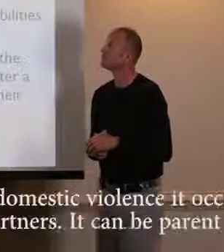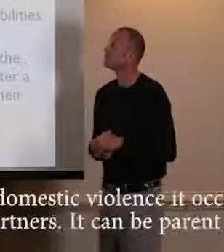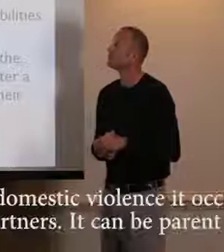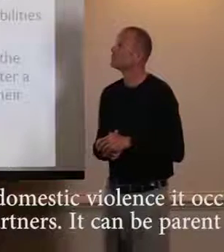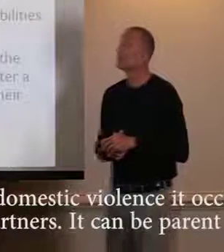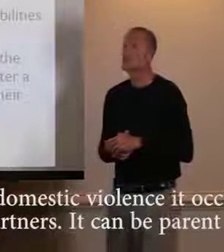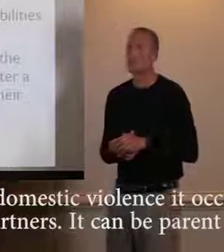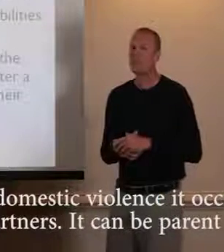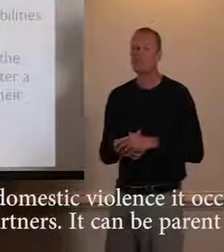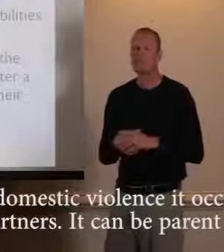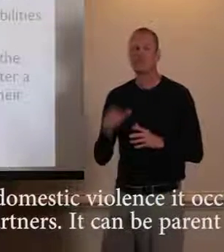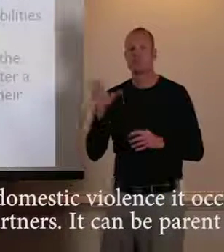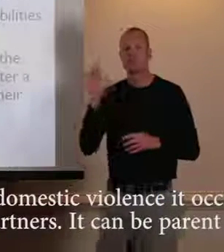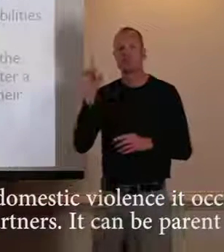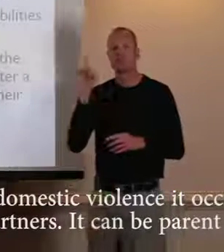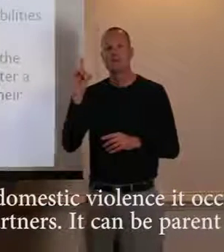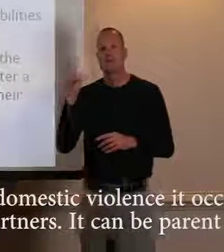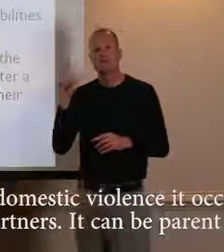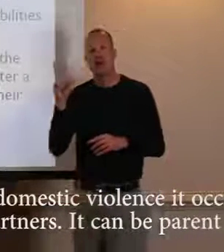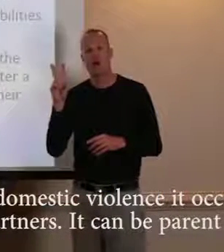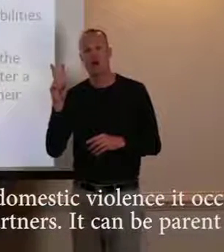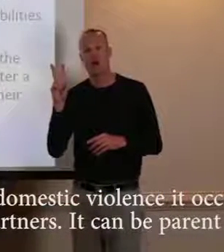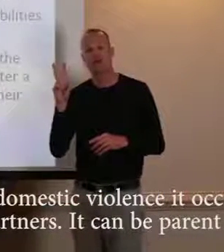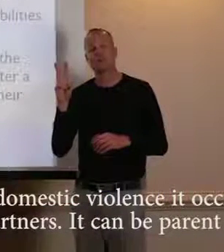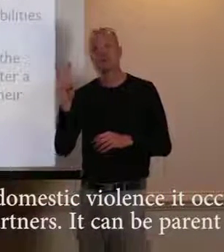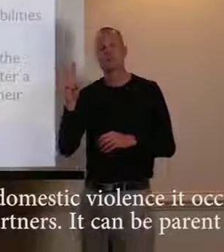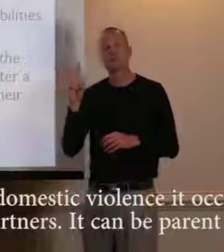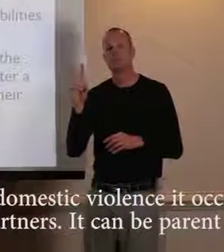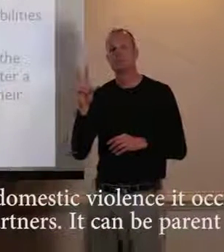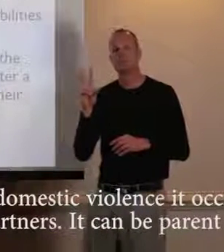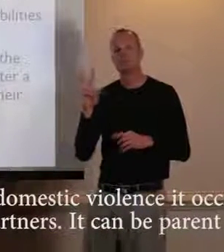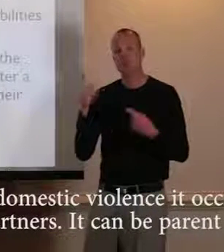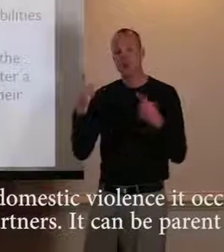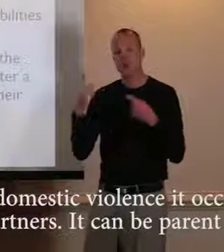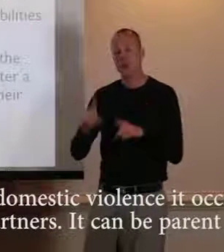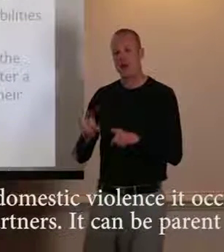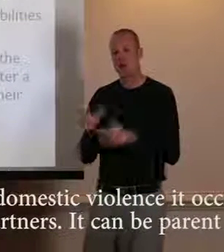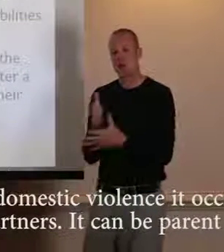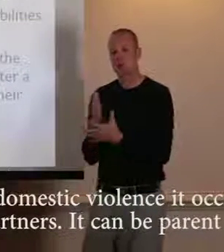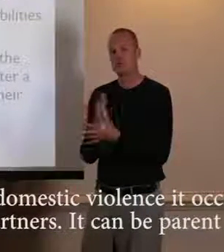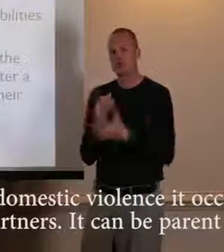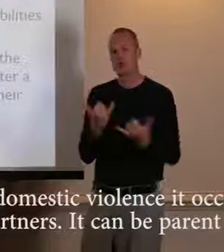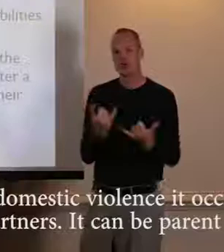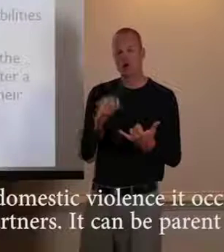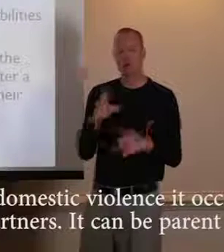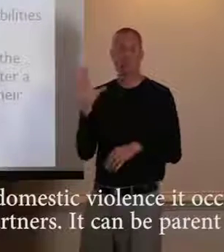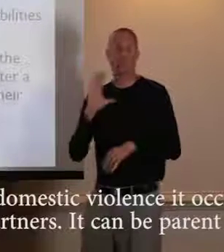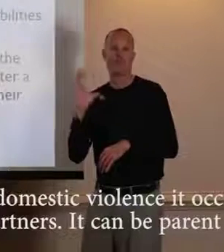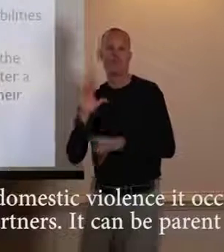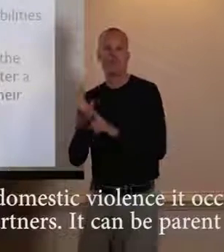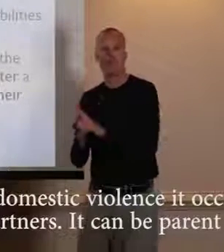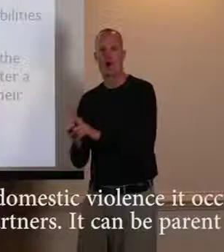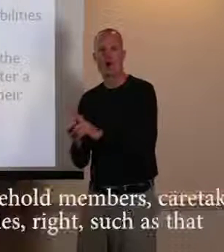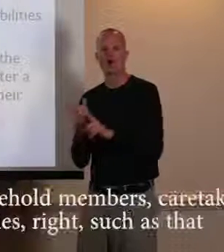So when we're talking about domestic violence, it occurs between current or former partners. It could be parent and